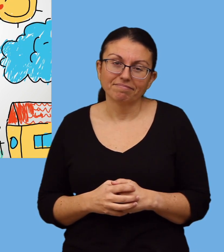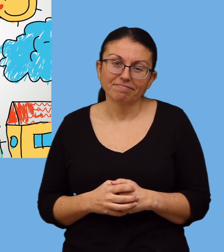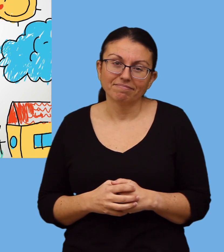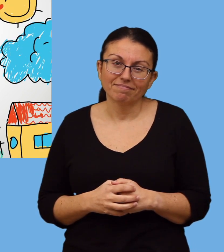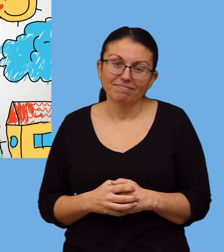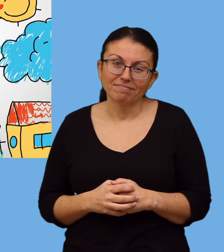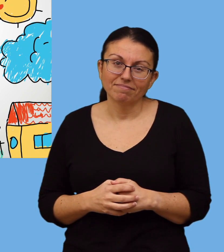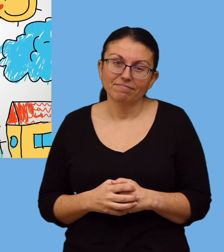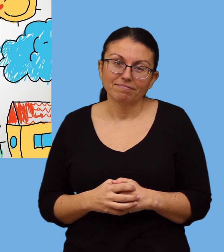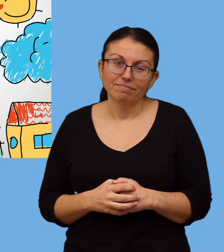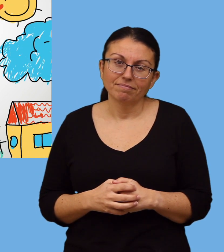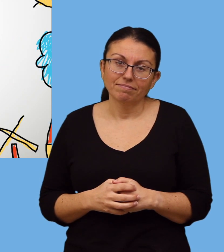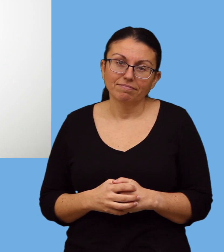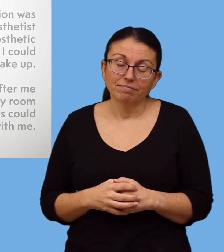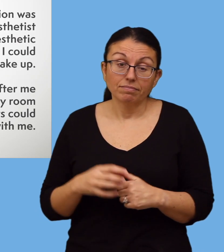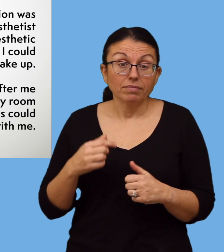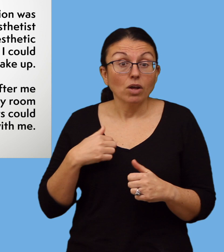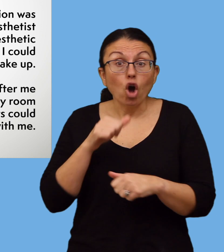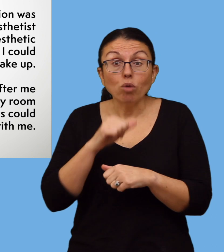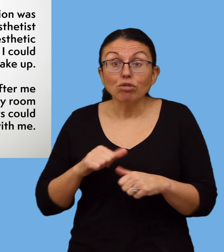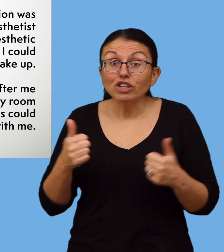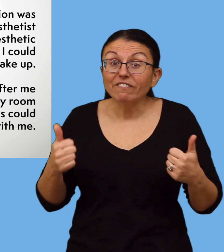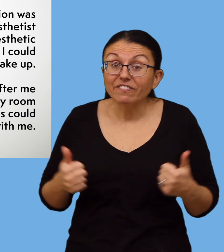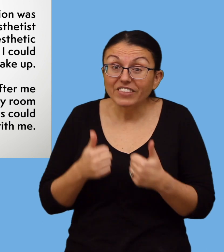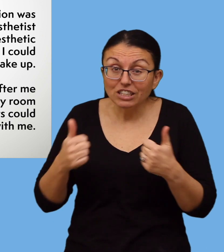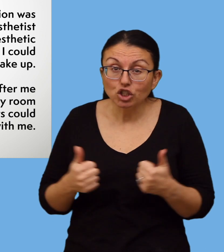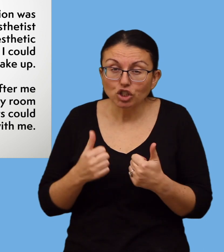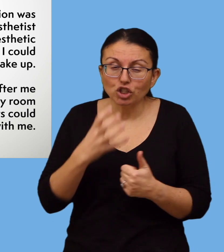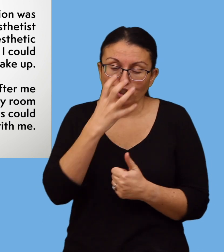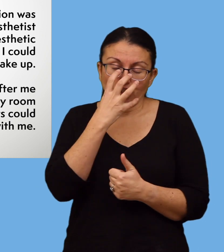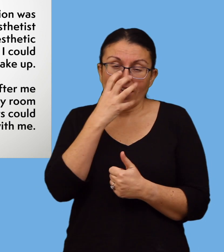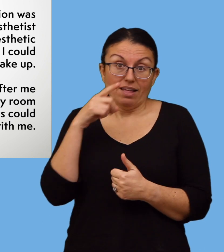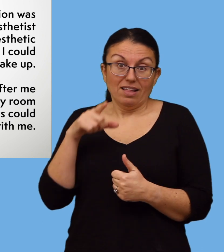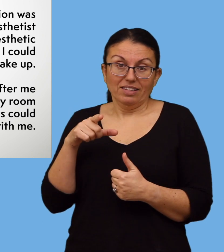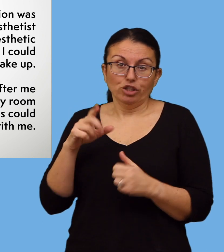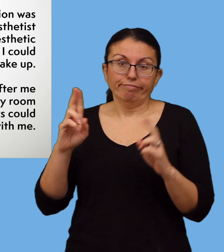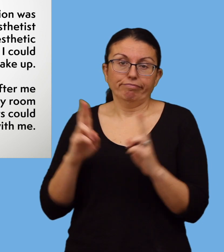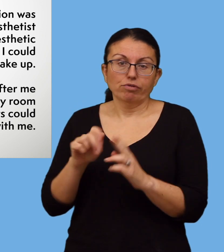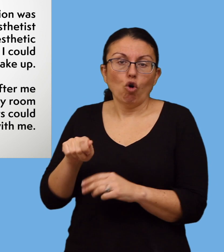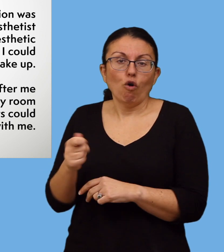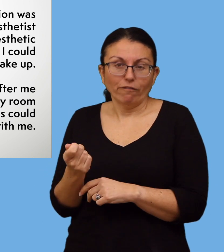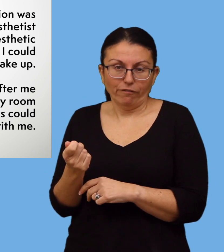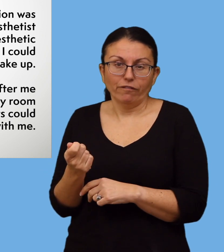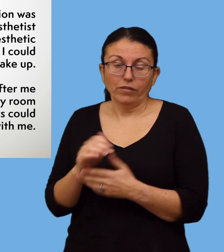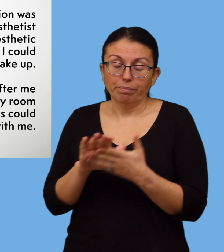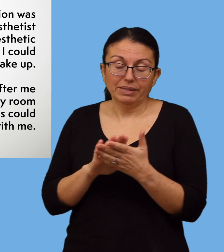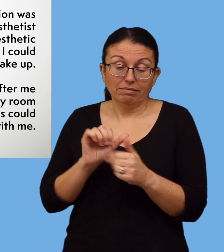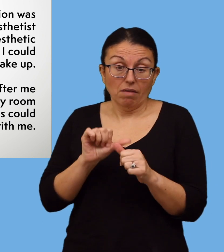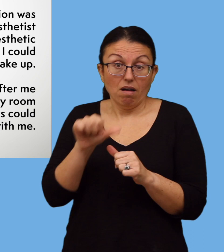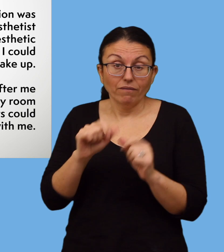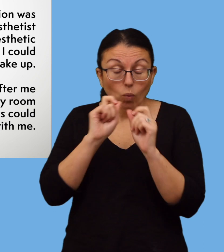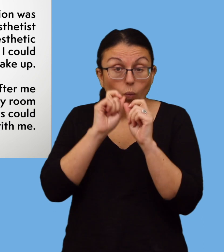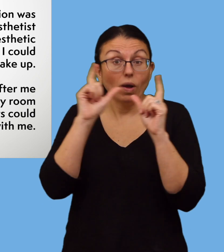The recovery room. When my operation was finished, the anaesthetist turned off the anaesthetic medicine so I could